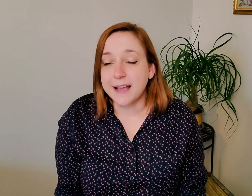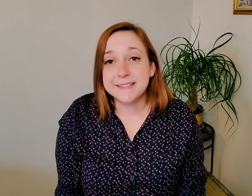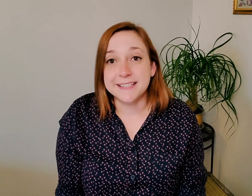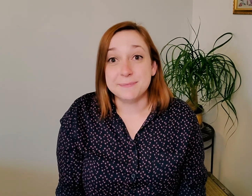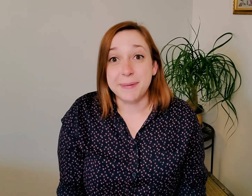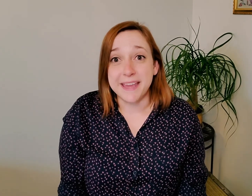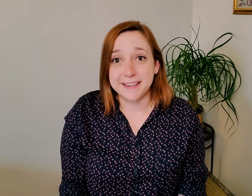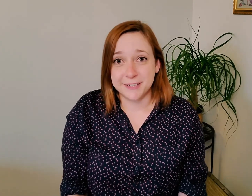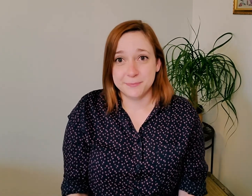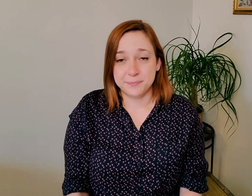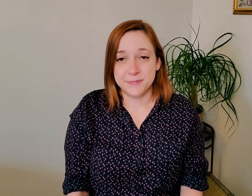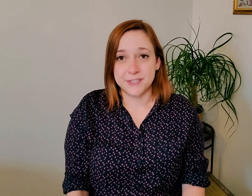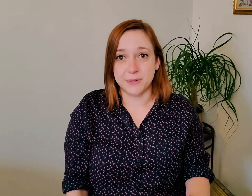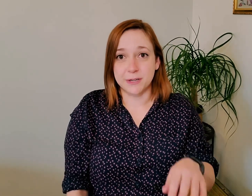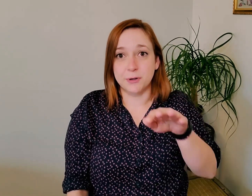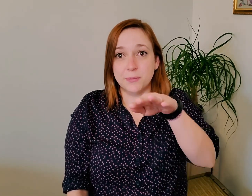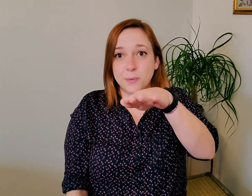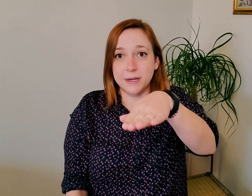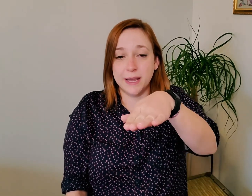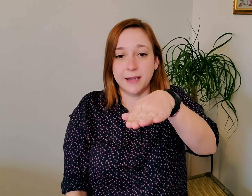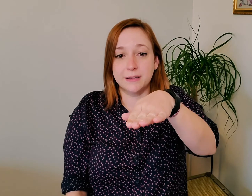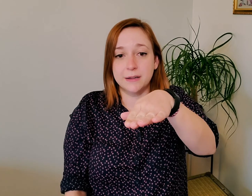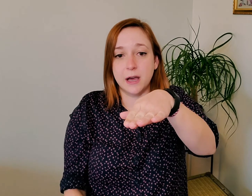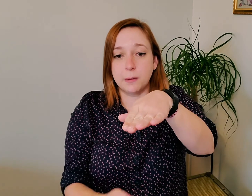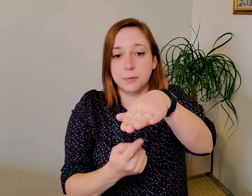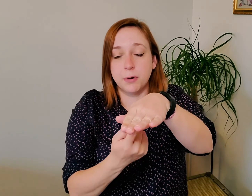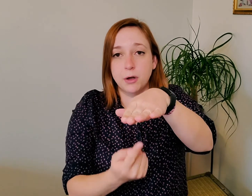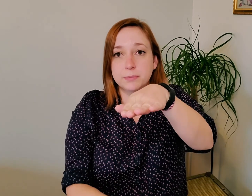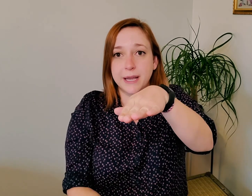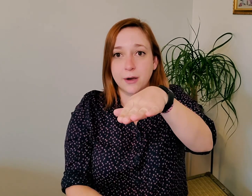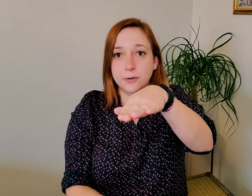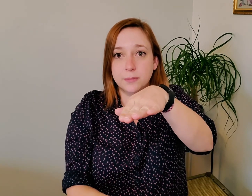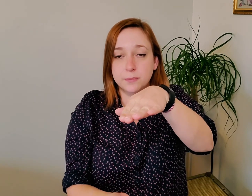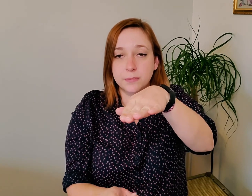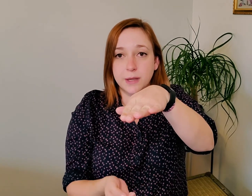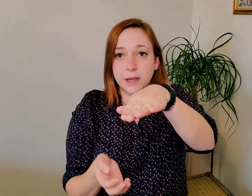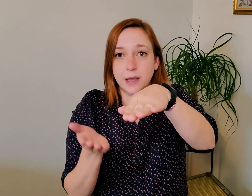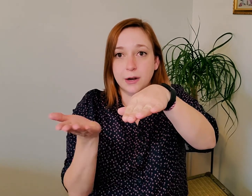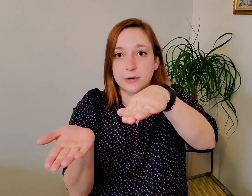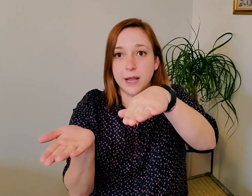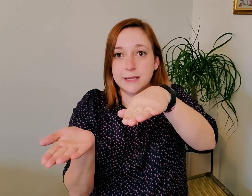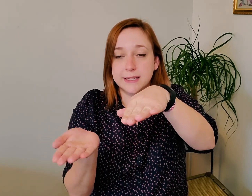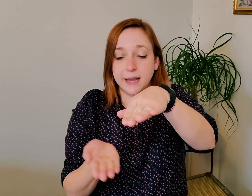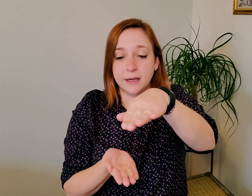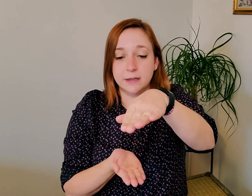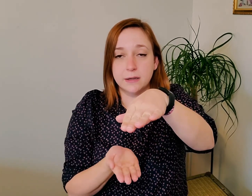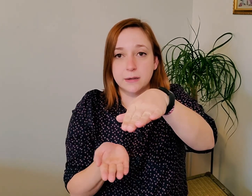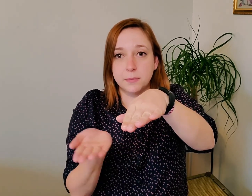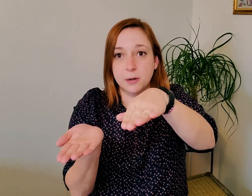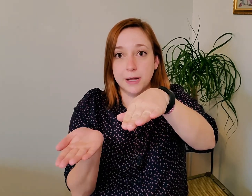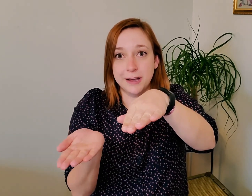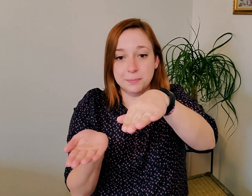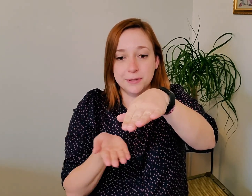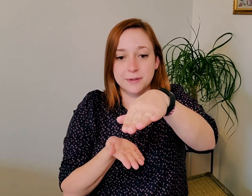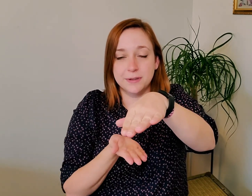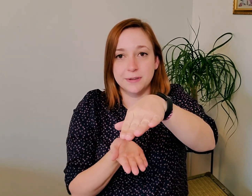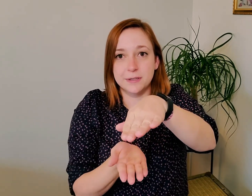Next is bake. So we're going to put one hand on top, palm down, and our next hand, palm up,